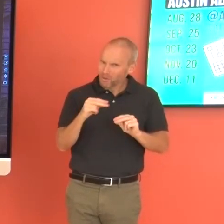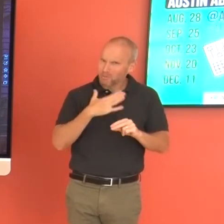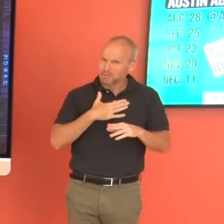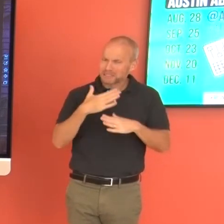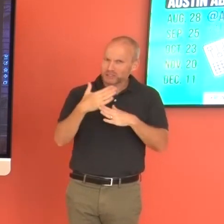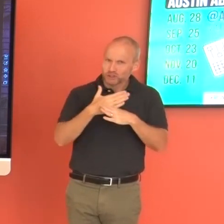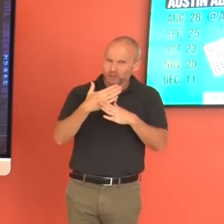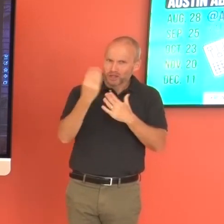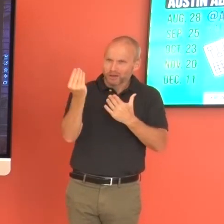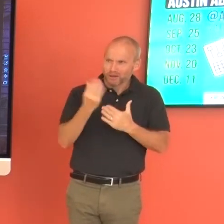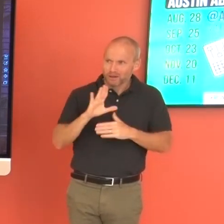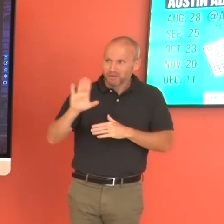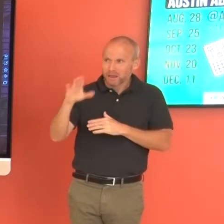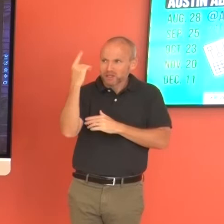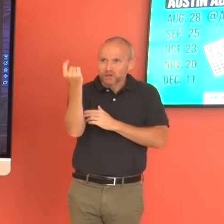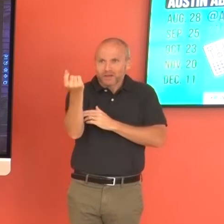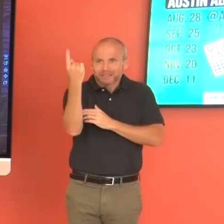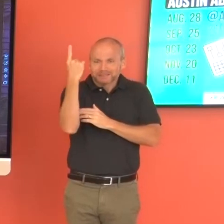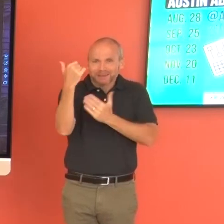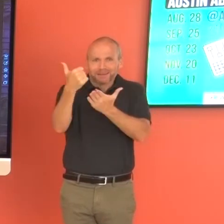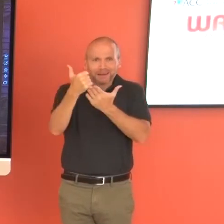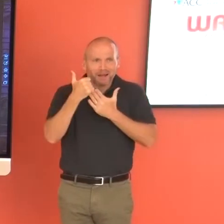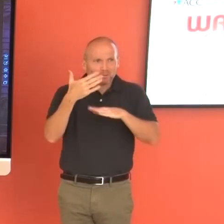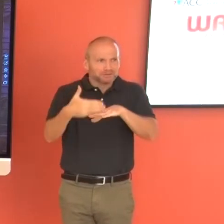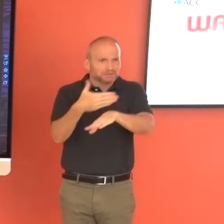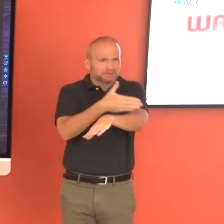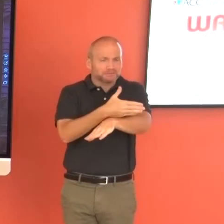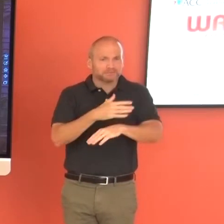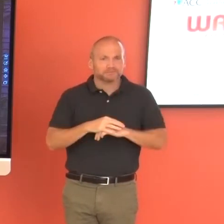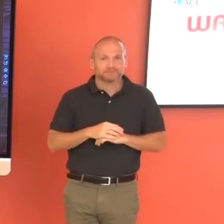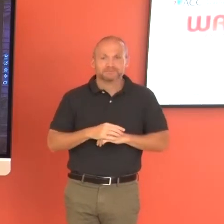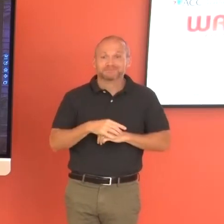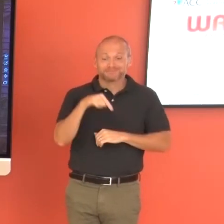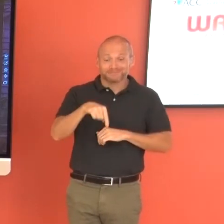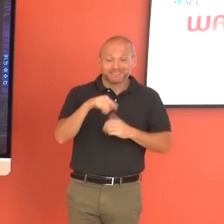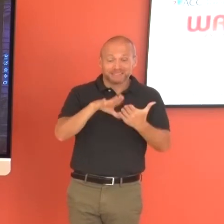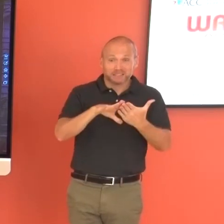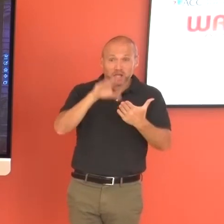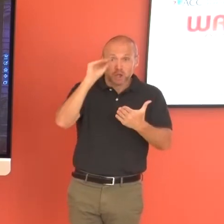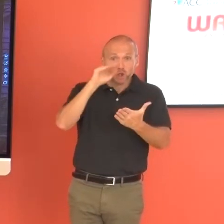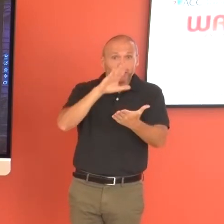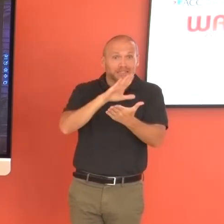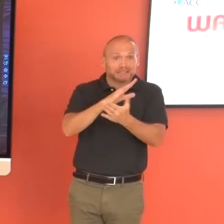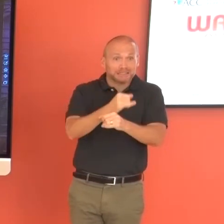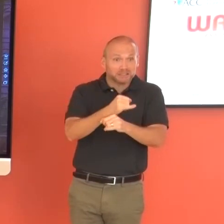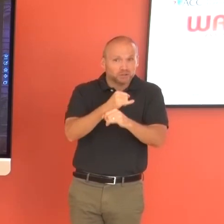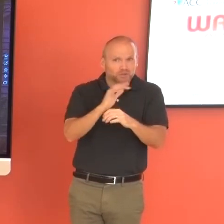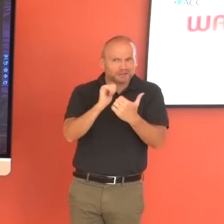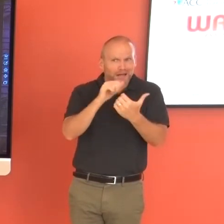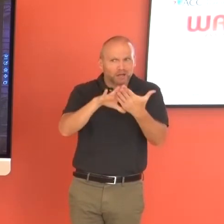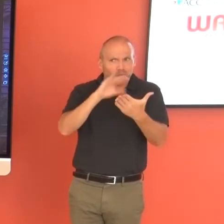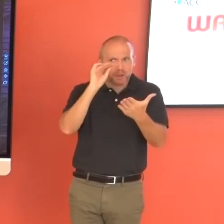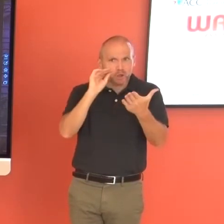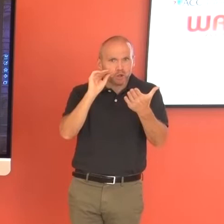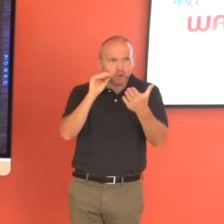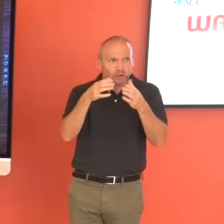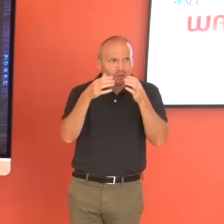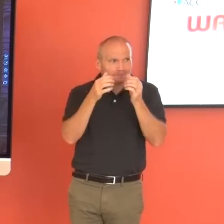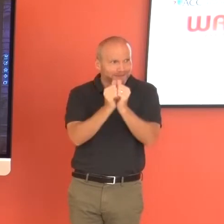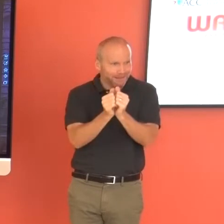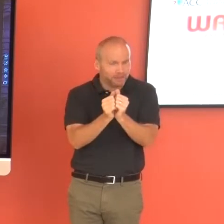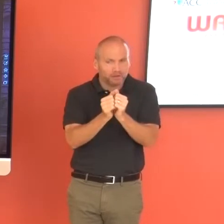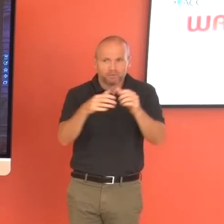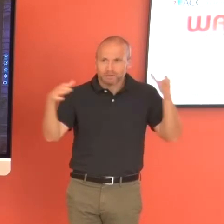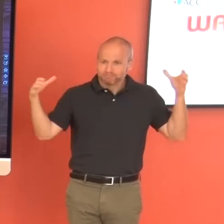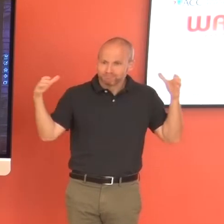that insight, those are ways for us to get better. I said we're a learning institution. How do we learn together? We collectively come